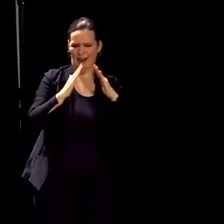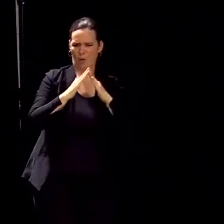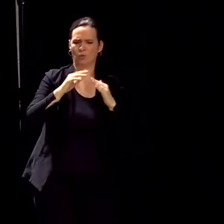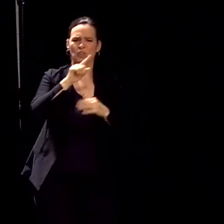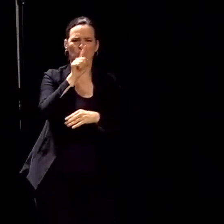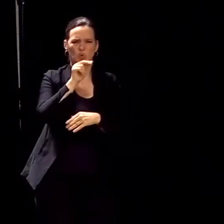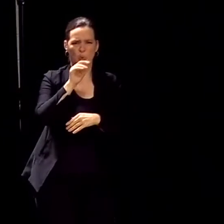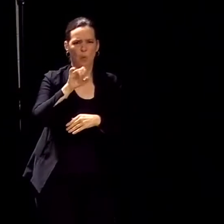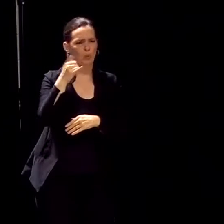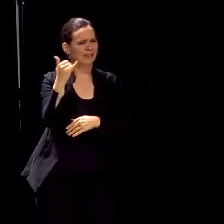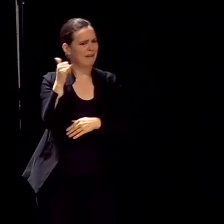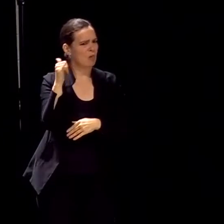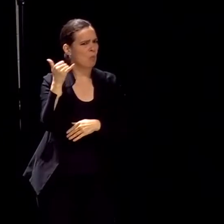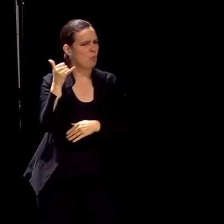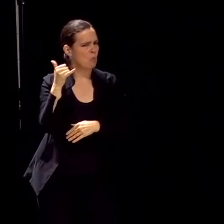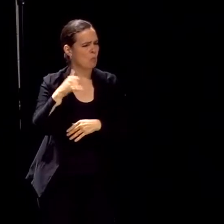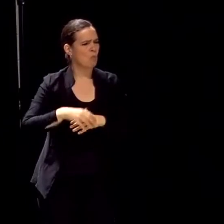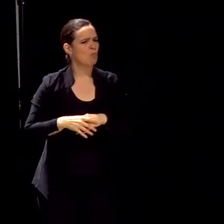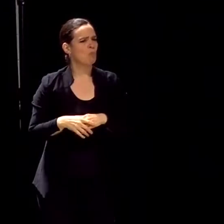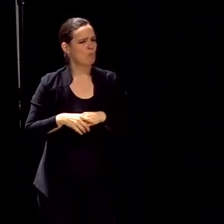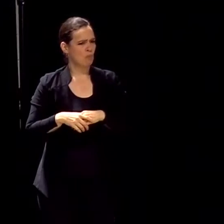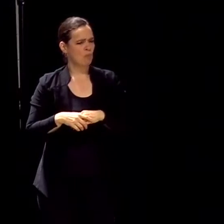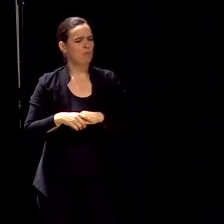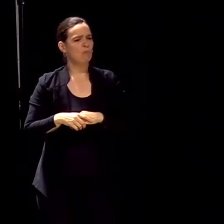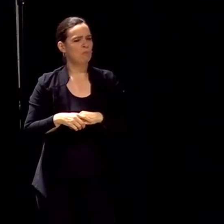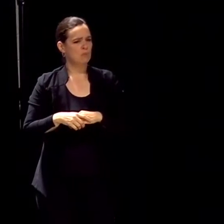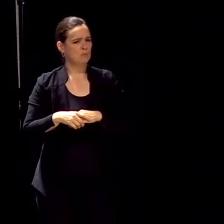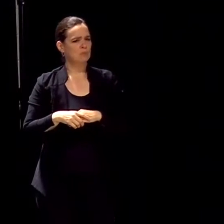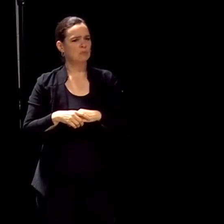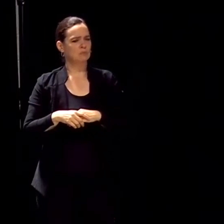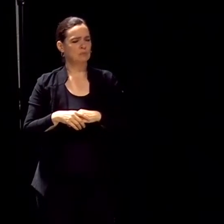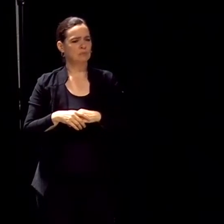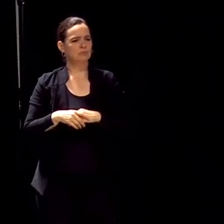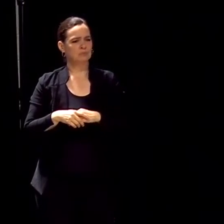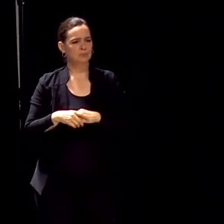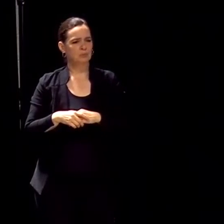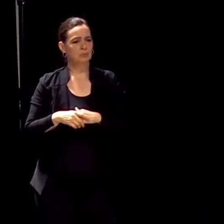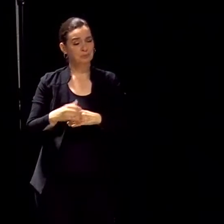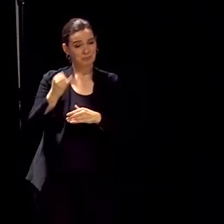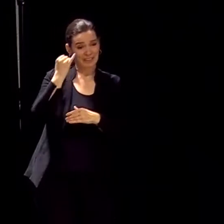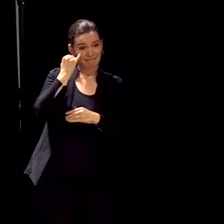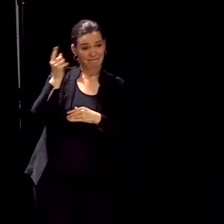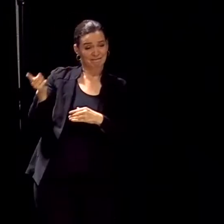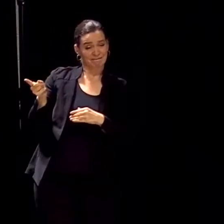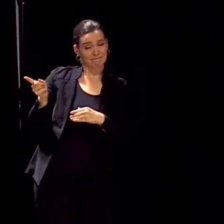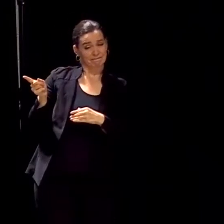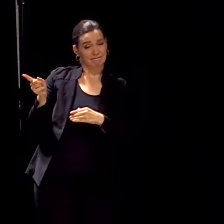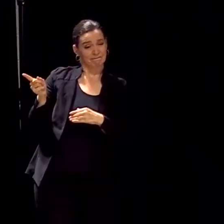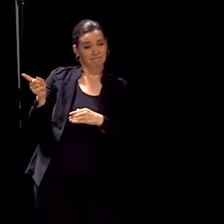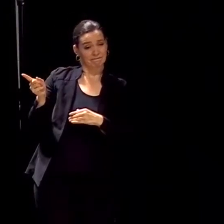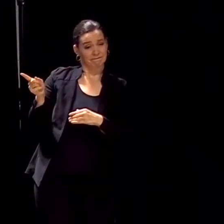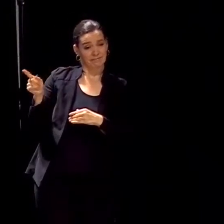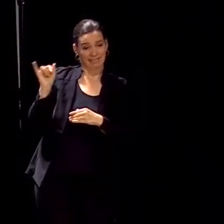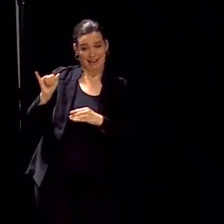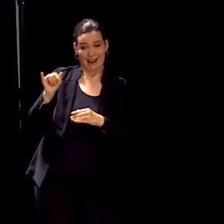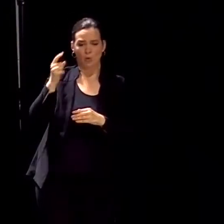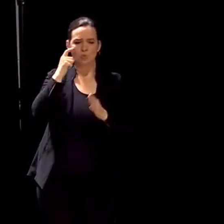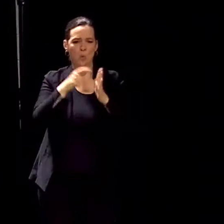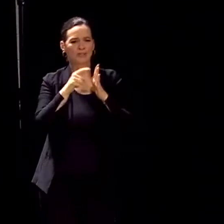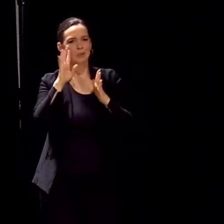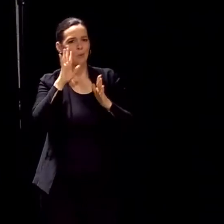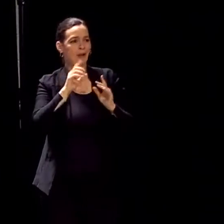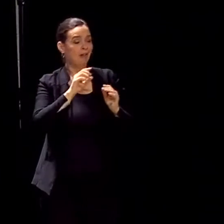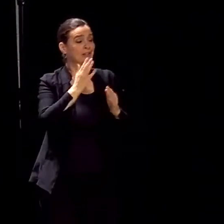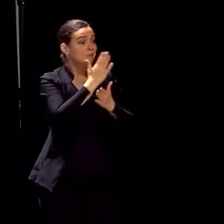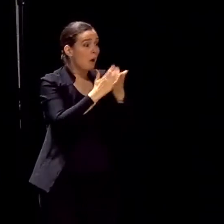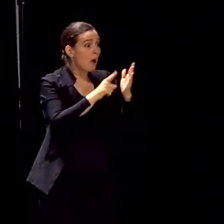and so with the recognition that if this is a moving target. This map could be here today. If we do everything very